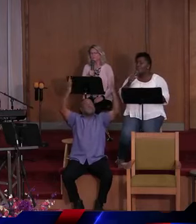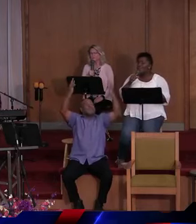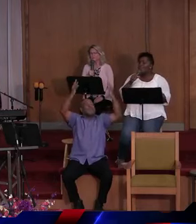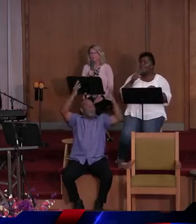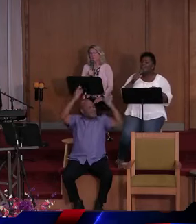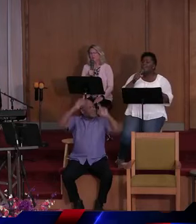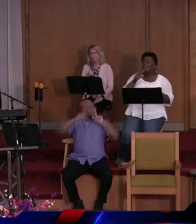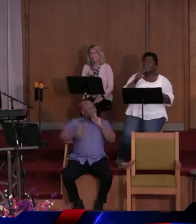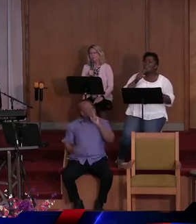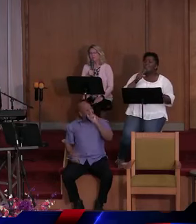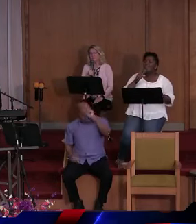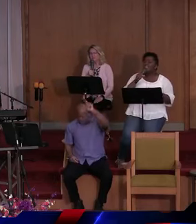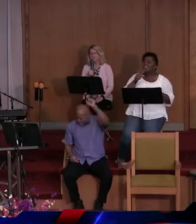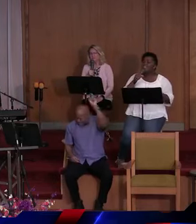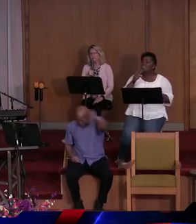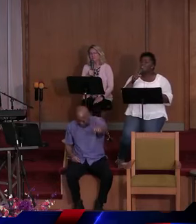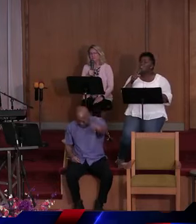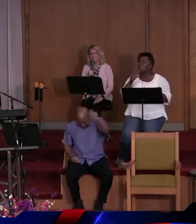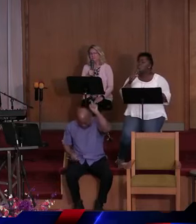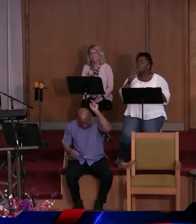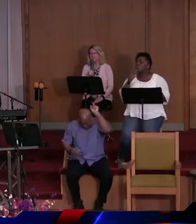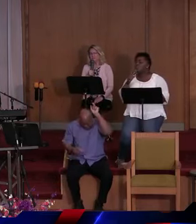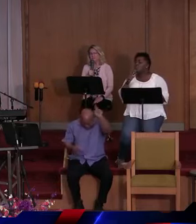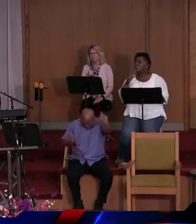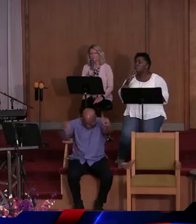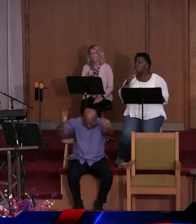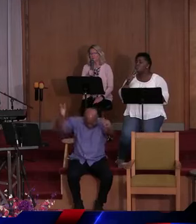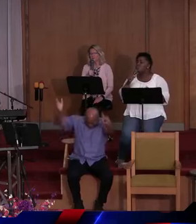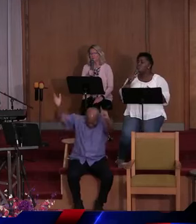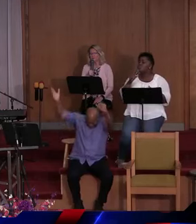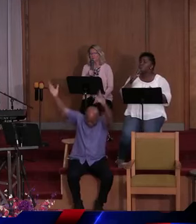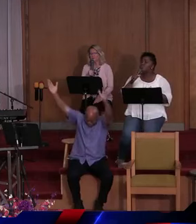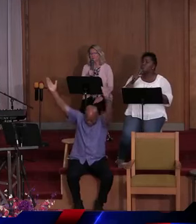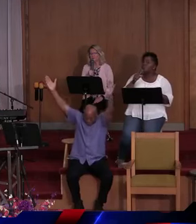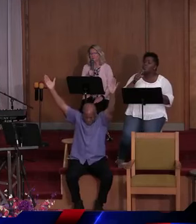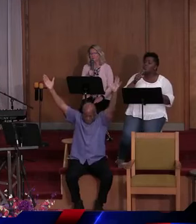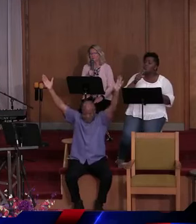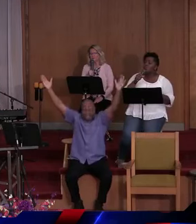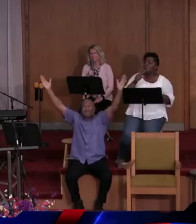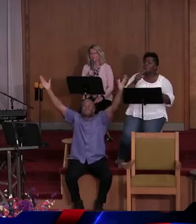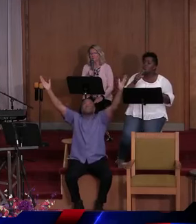I really need you. I really need you.